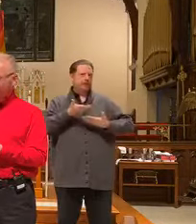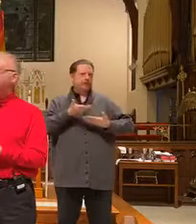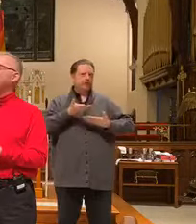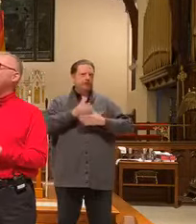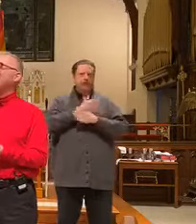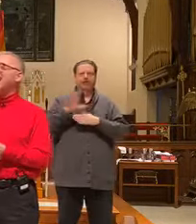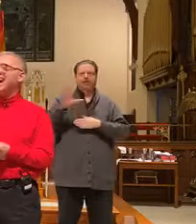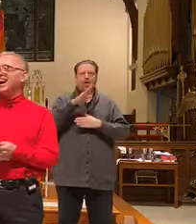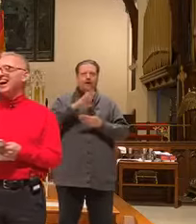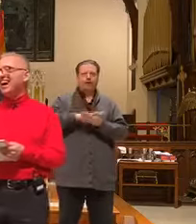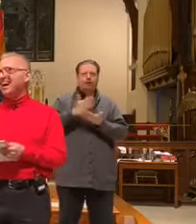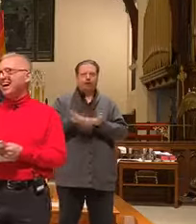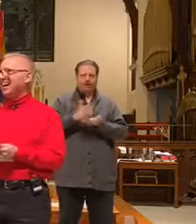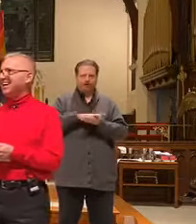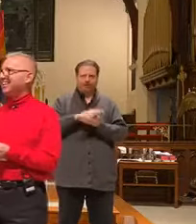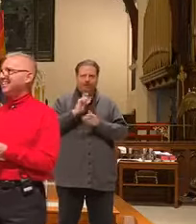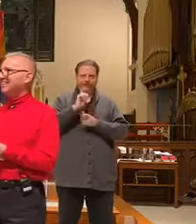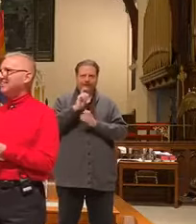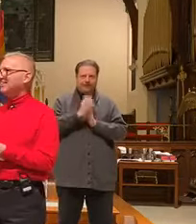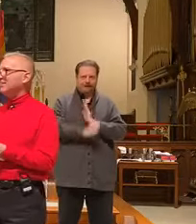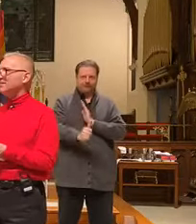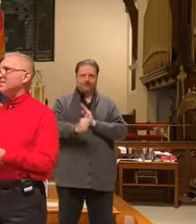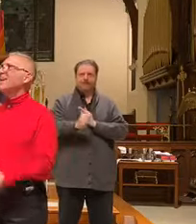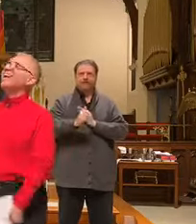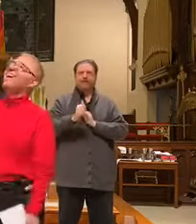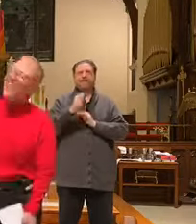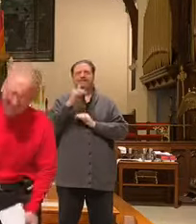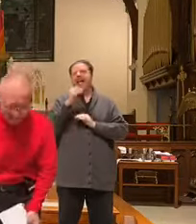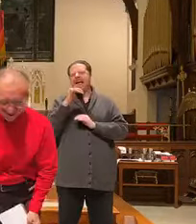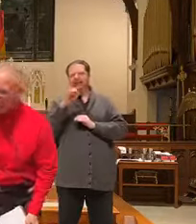gifts. Dan, you can just bring bread,